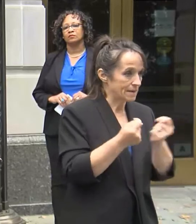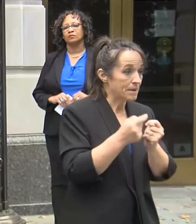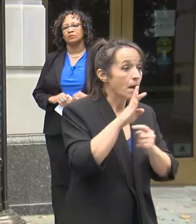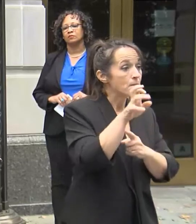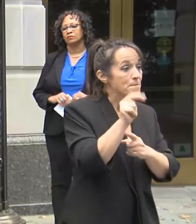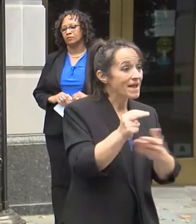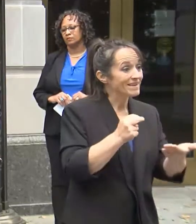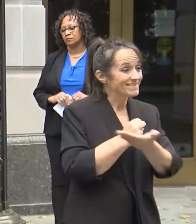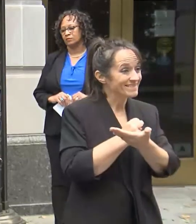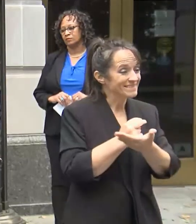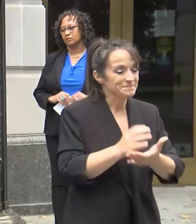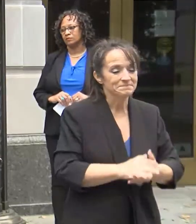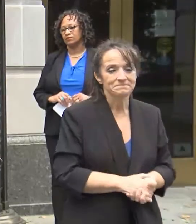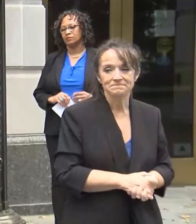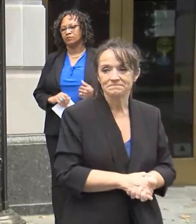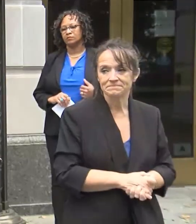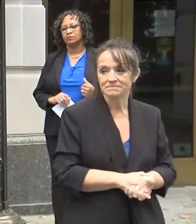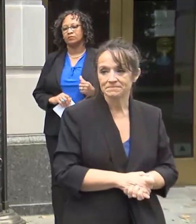Ben?